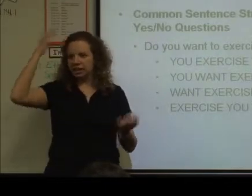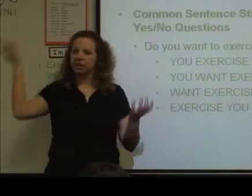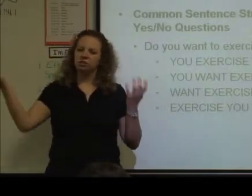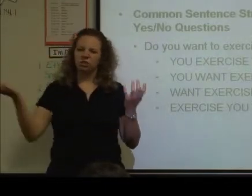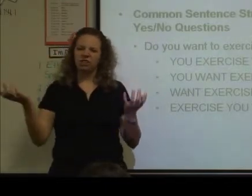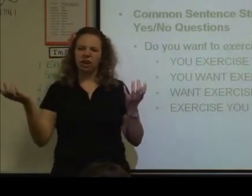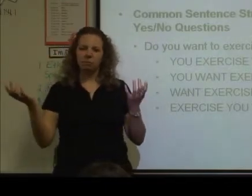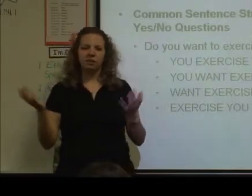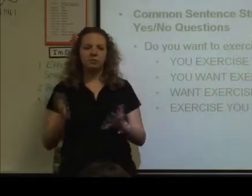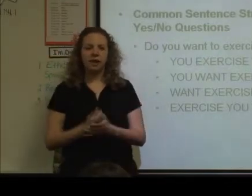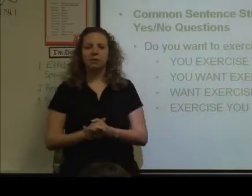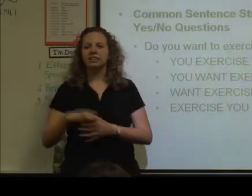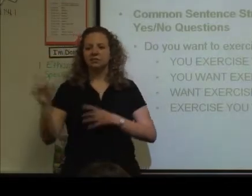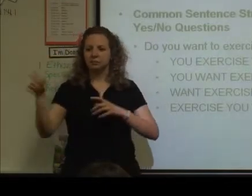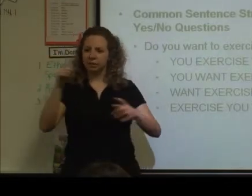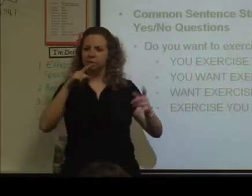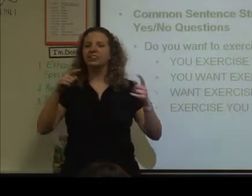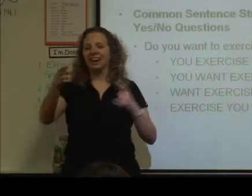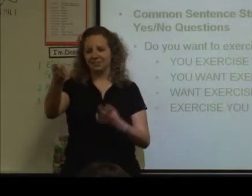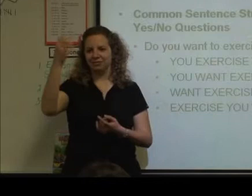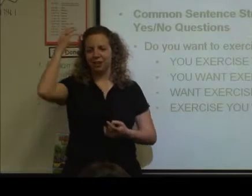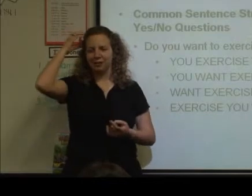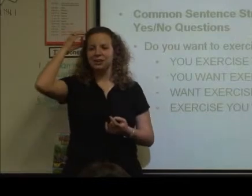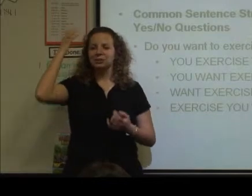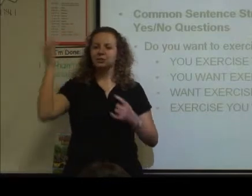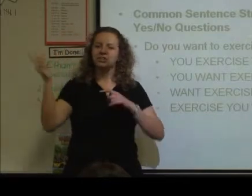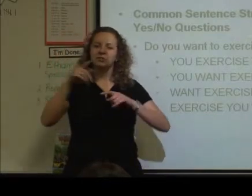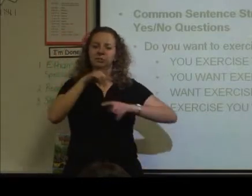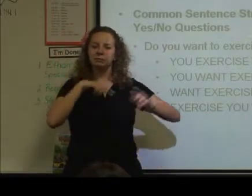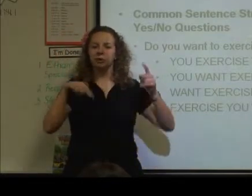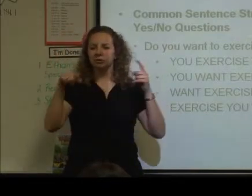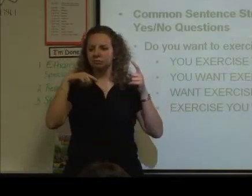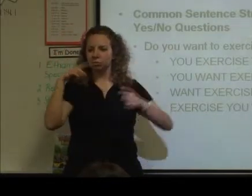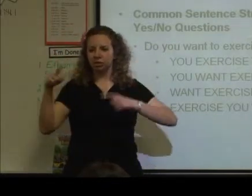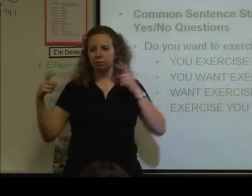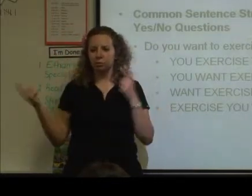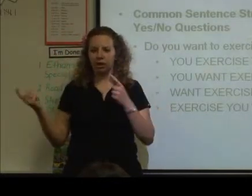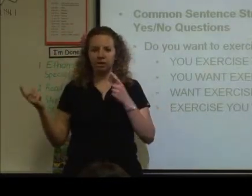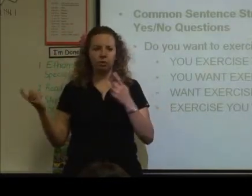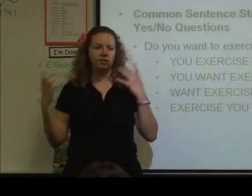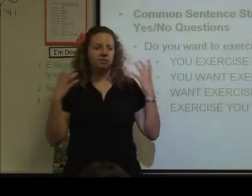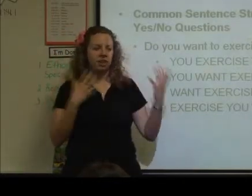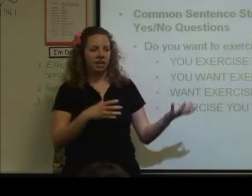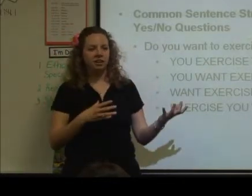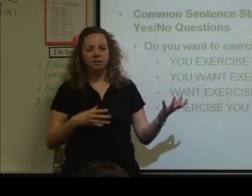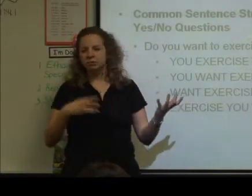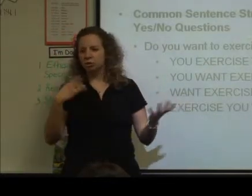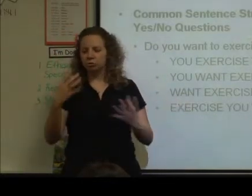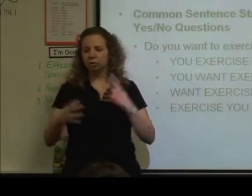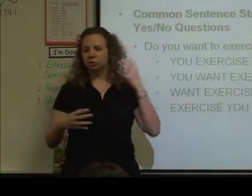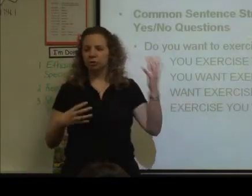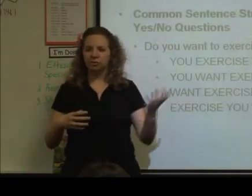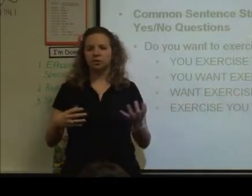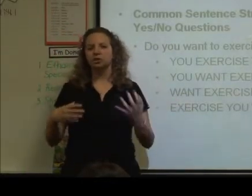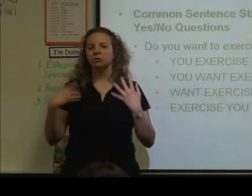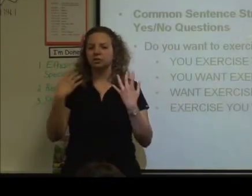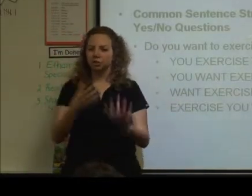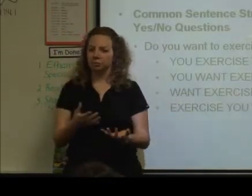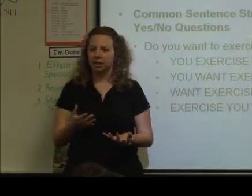Like, so I have a couple of them that way. Different people, yeah, flower. So different people will give you one, or if they don't know you, they're referring to you, then they'll make